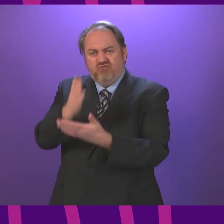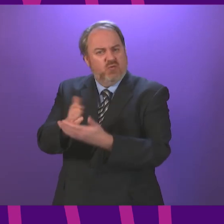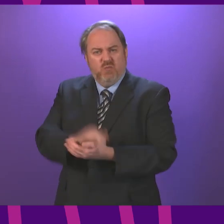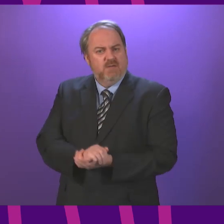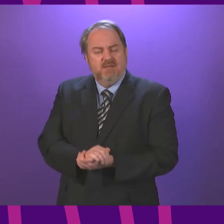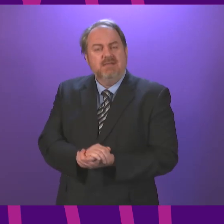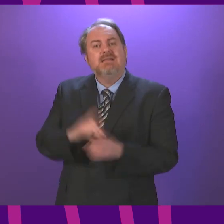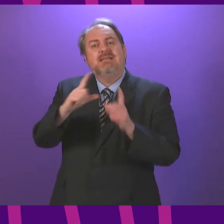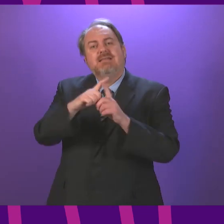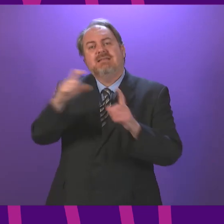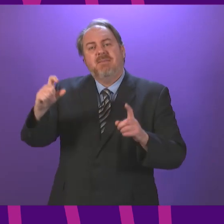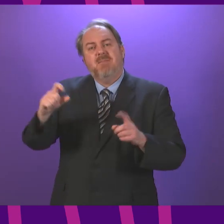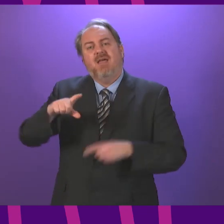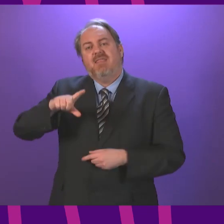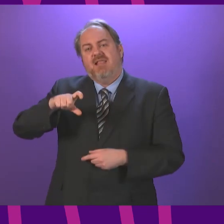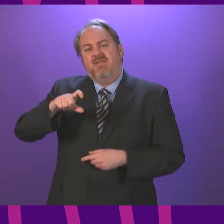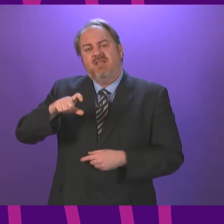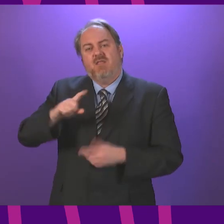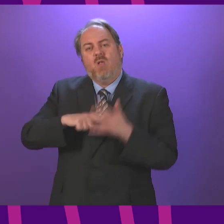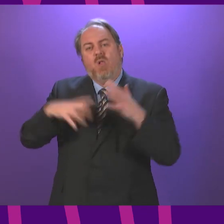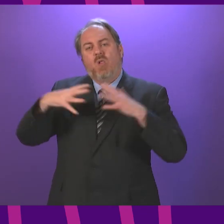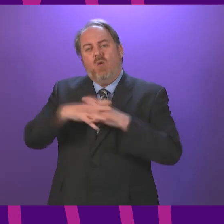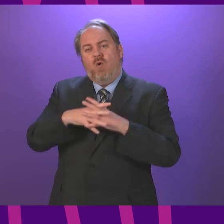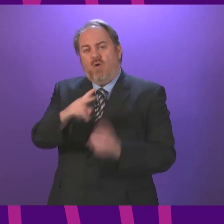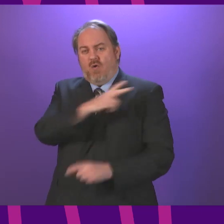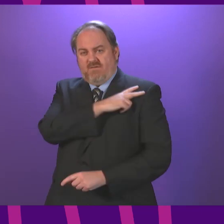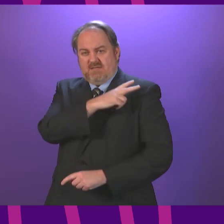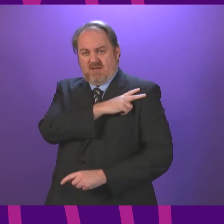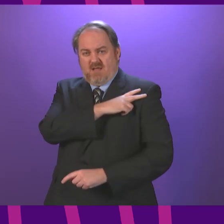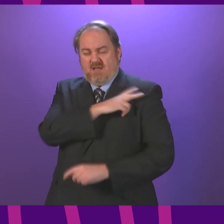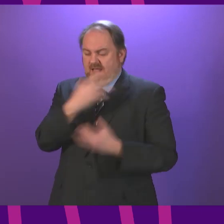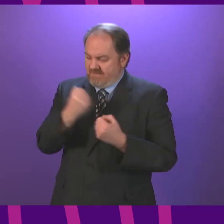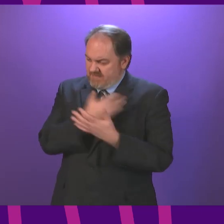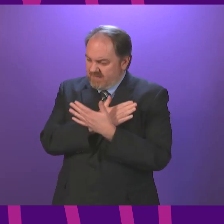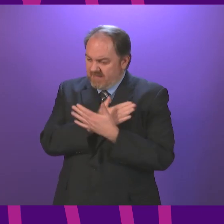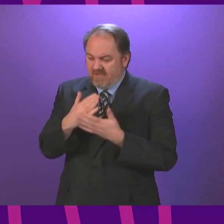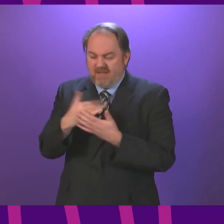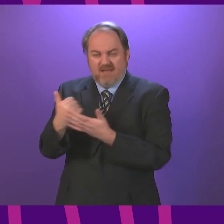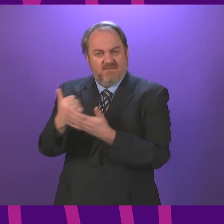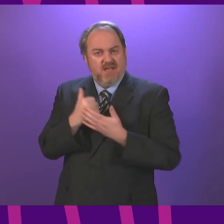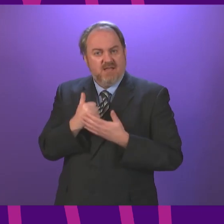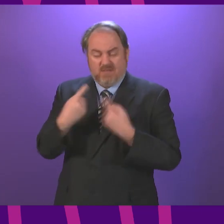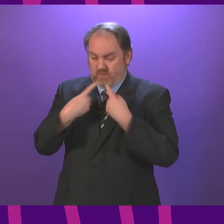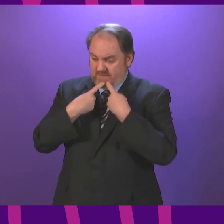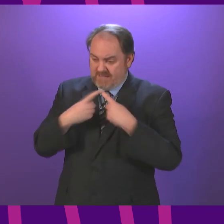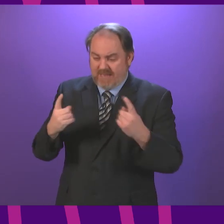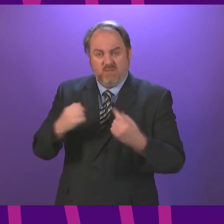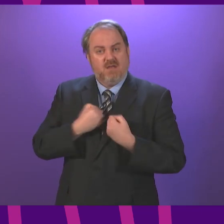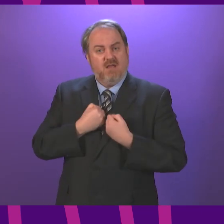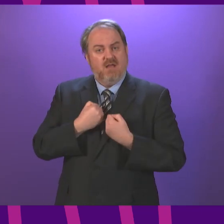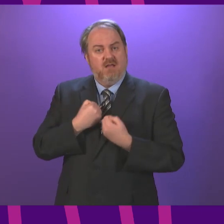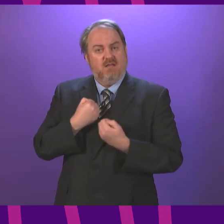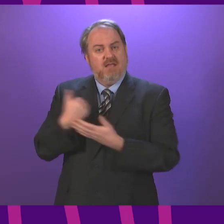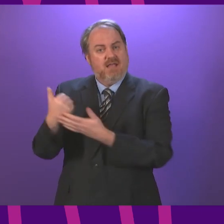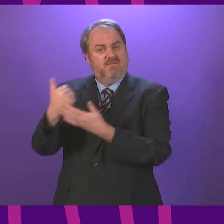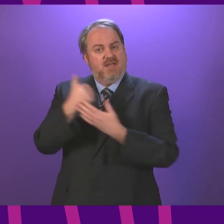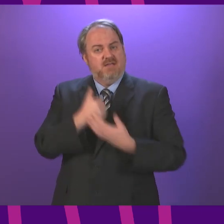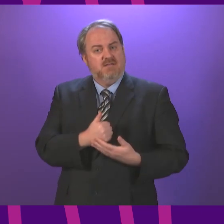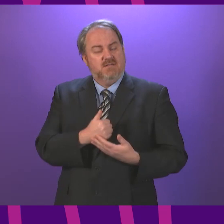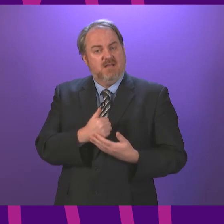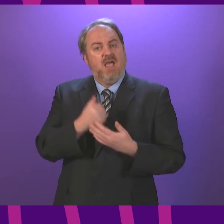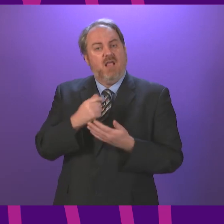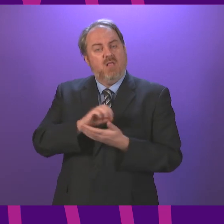December the 11th, the law officers were very clear, and the information on this has been published, and I think the quote from the